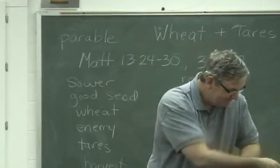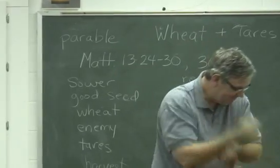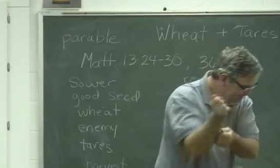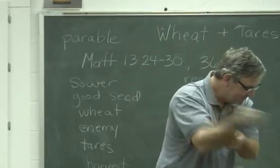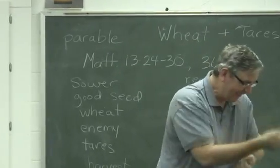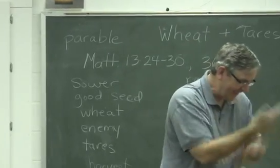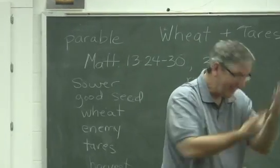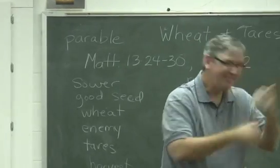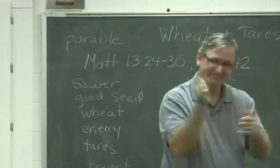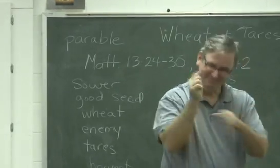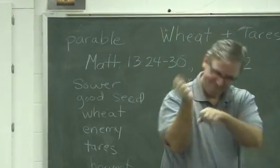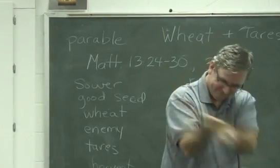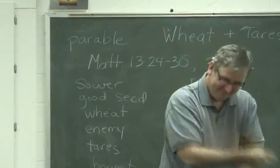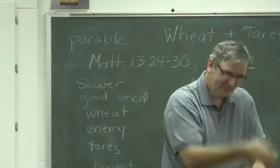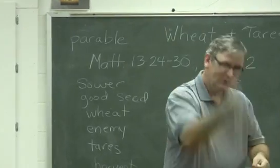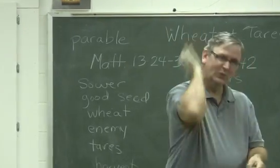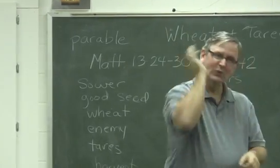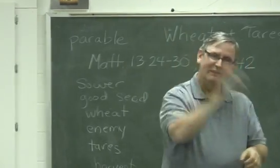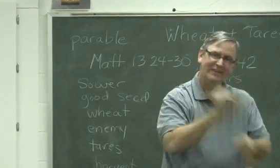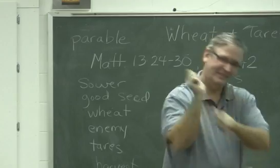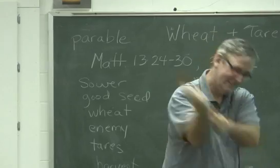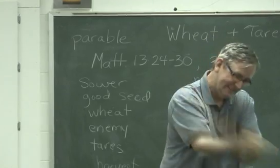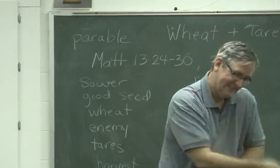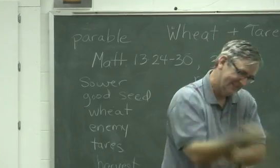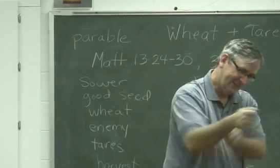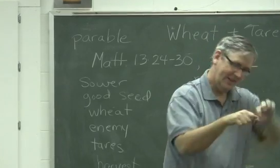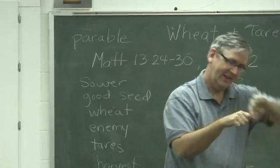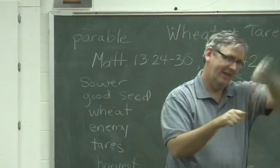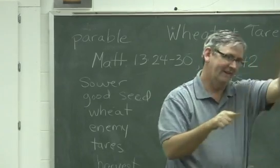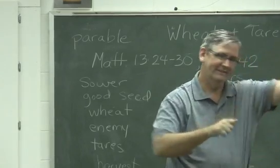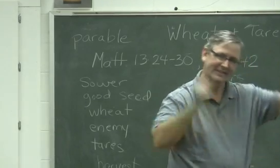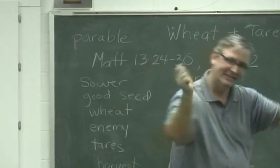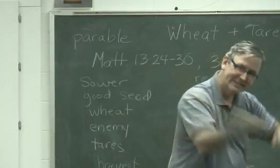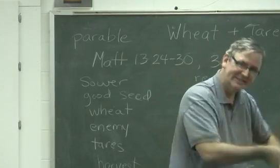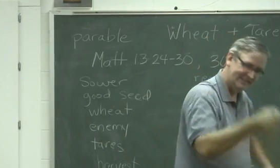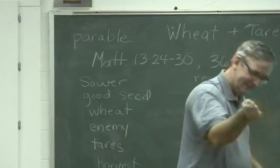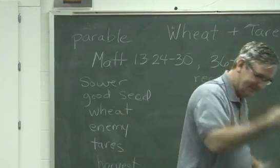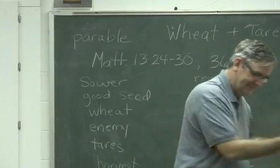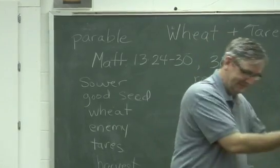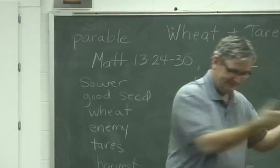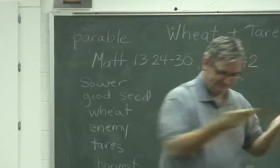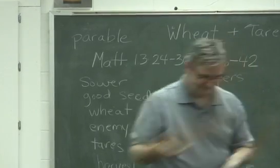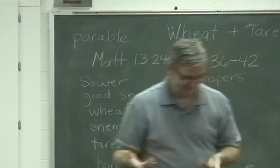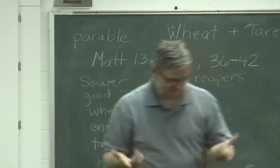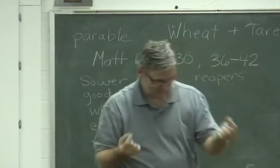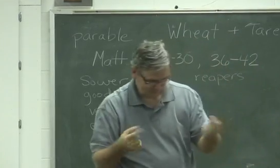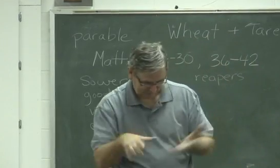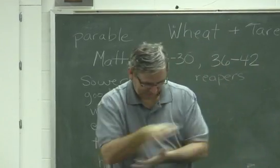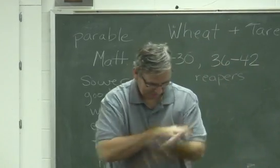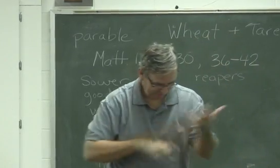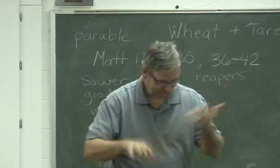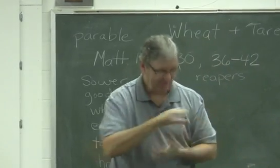year. And they gather, they do it the old-fashioned way with a sickle, and they gather in their